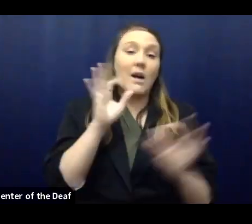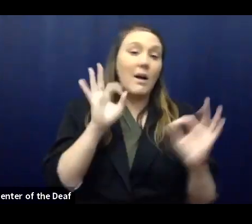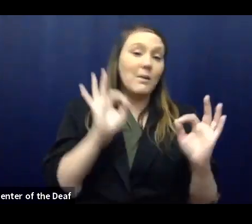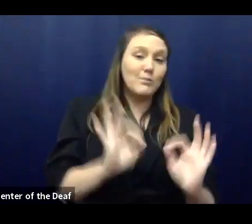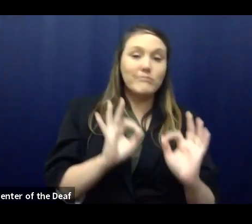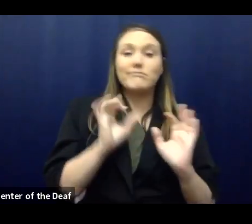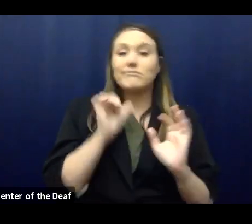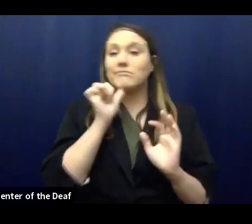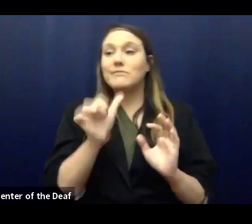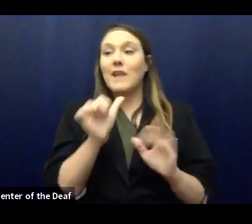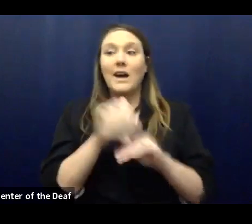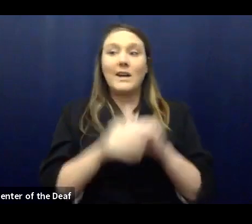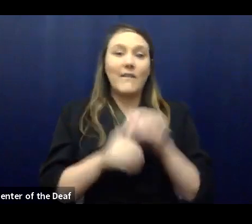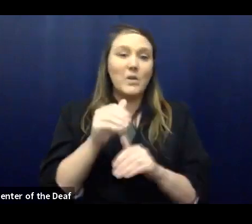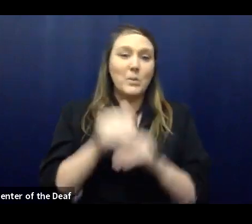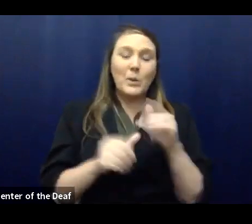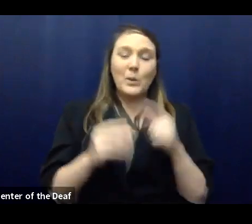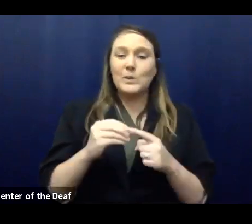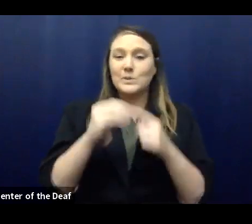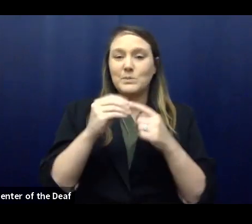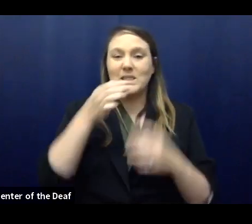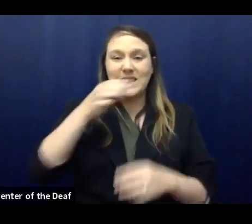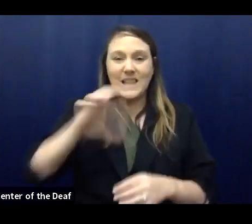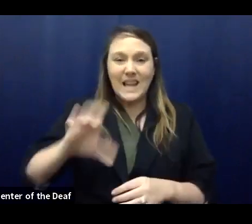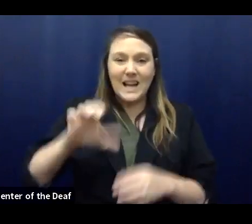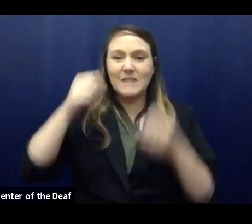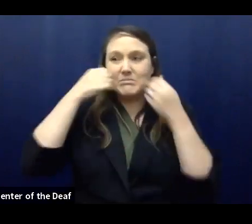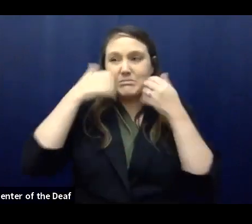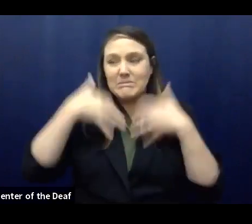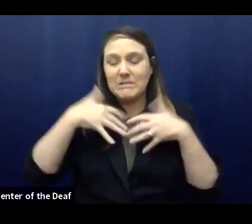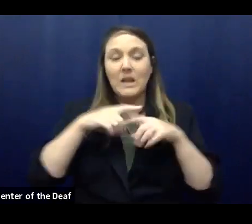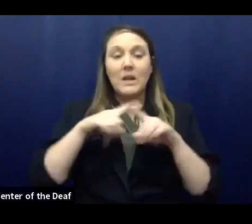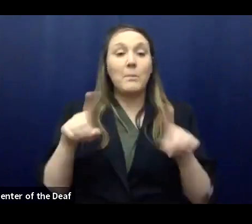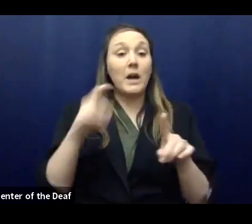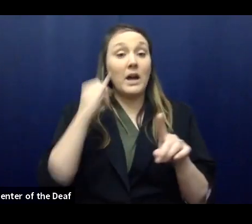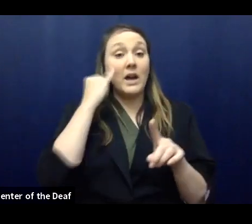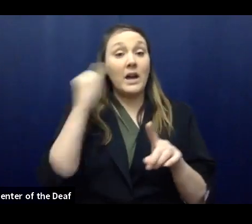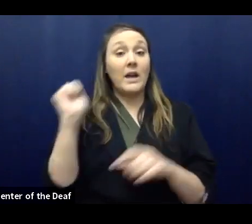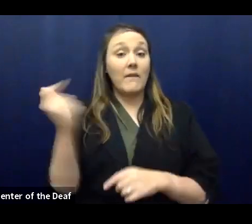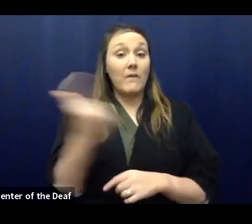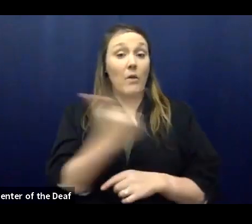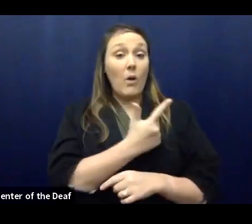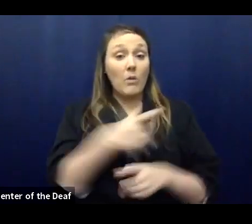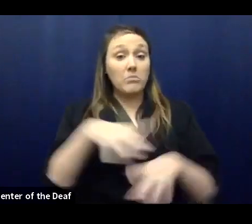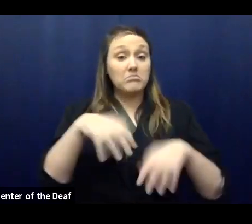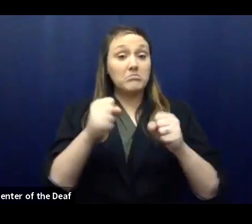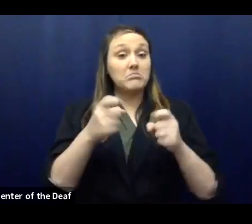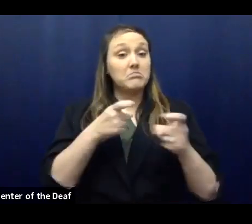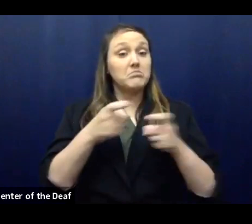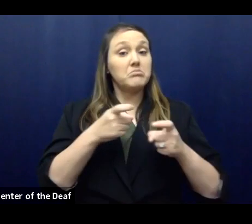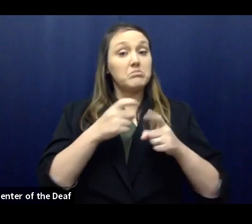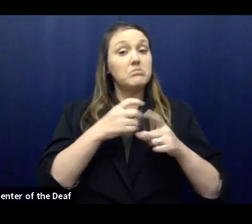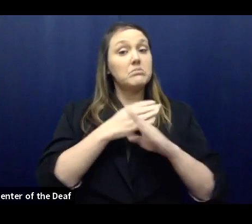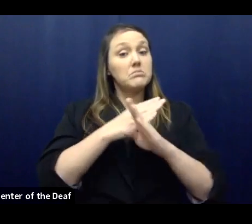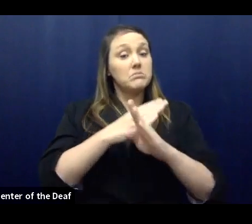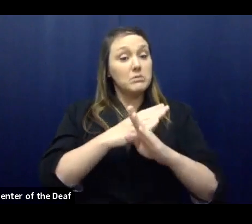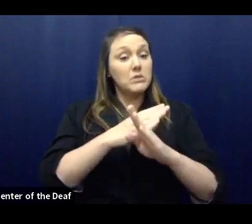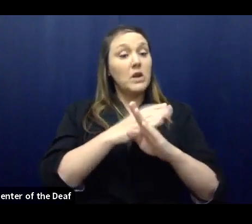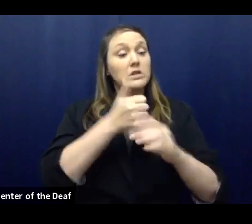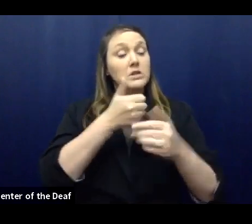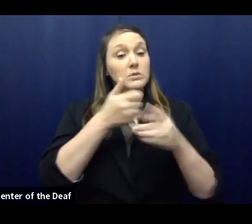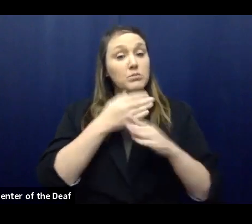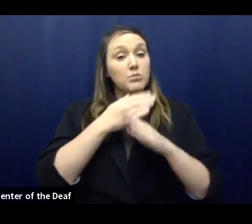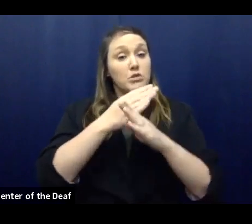uncomfortable, especially on these hot days, but the sooner everyone takes these precautions into their own hands in order to protect their